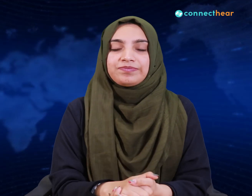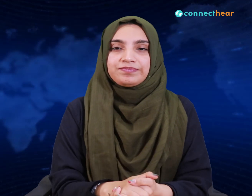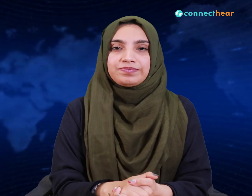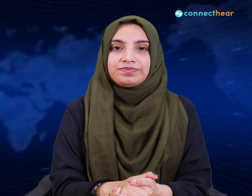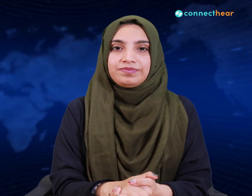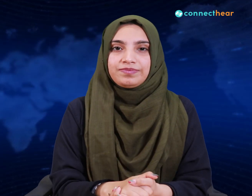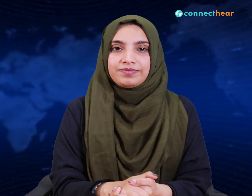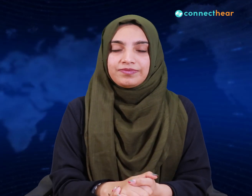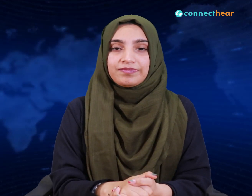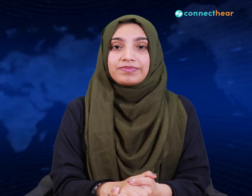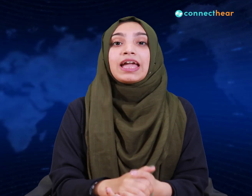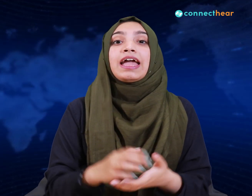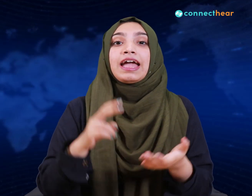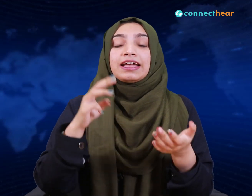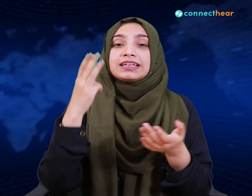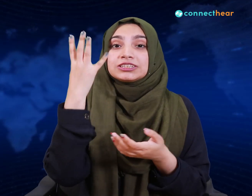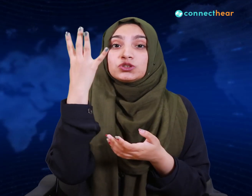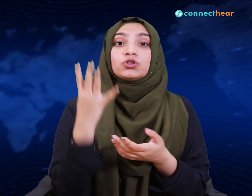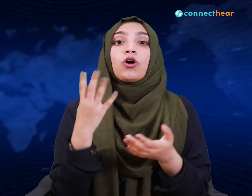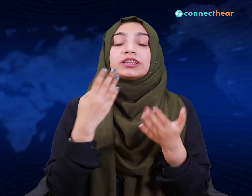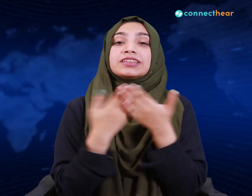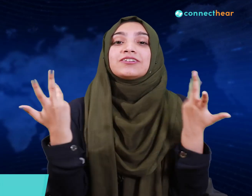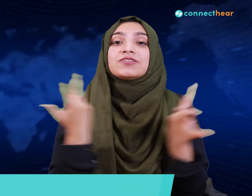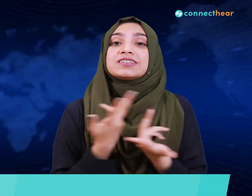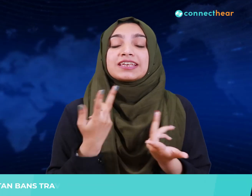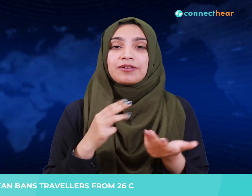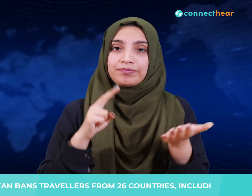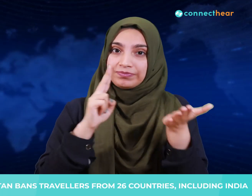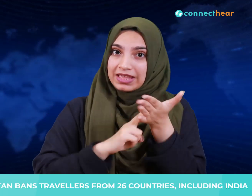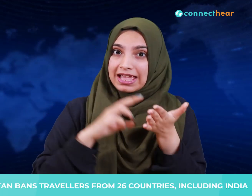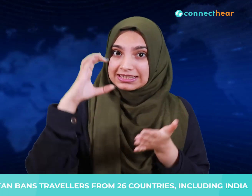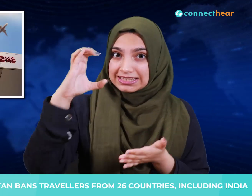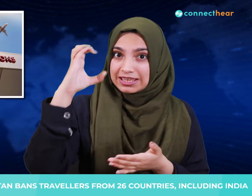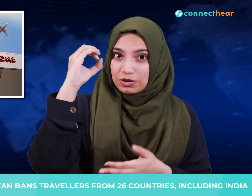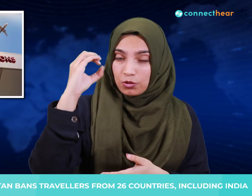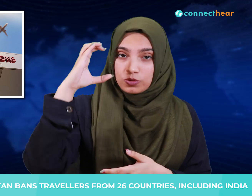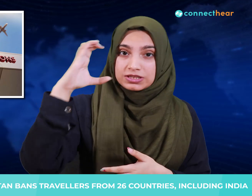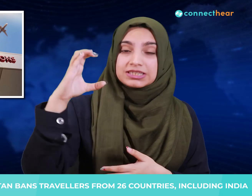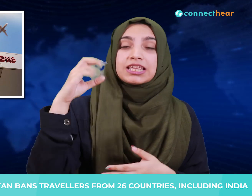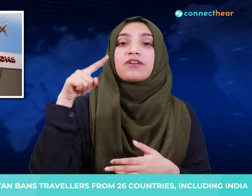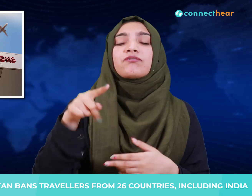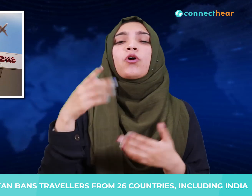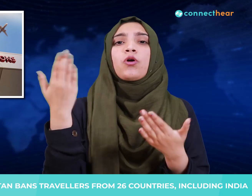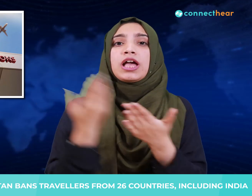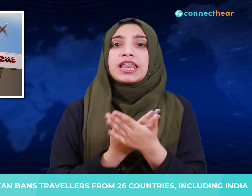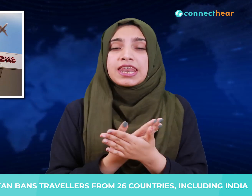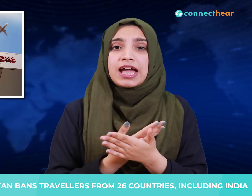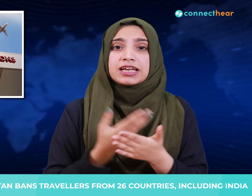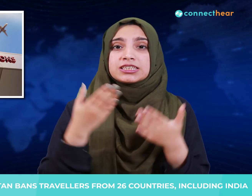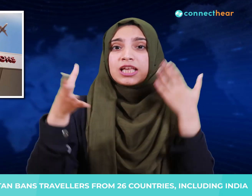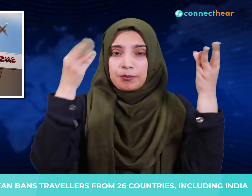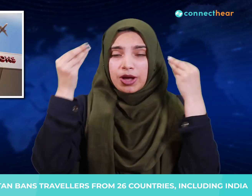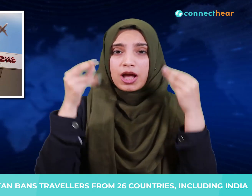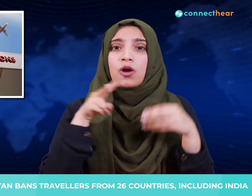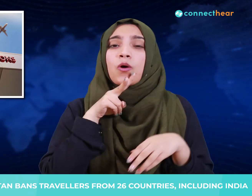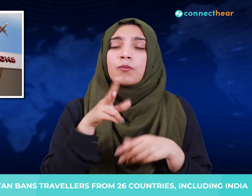The NCOC has revised the inbound air and travel categories, placing